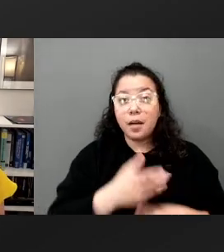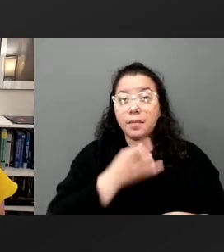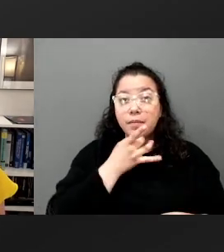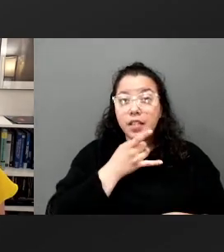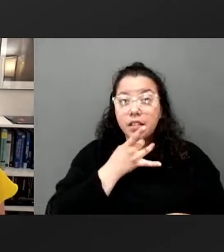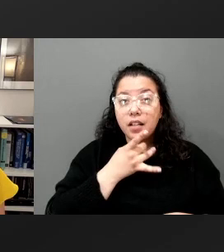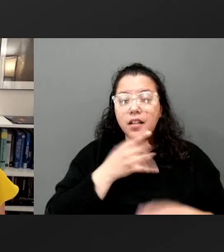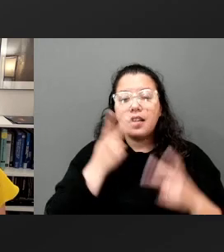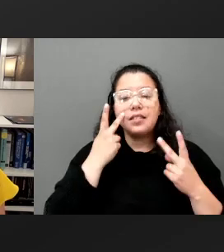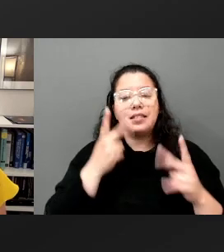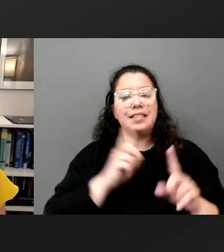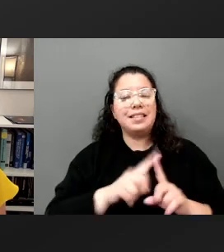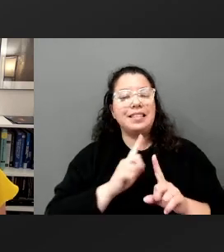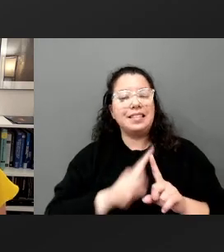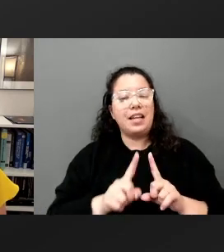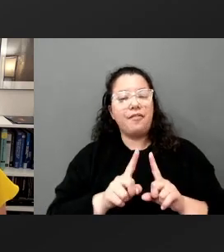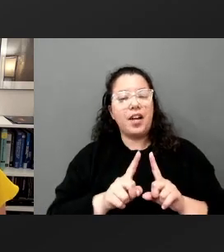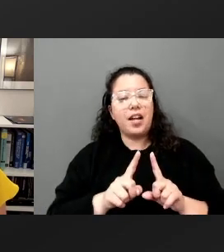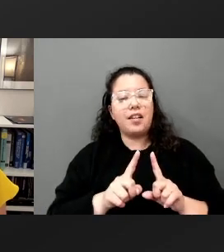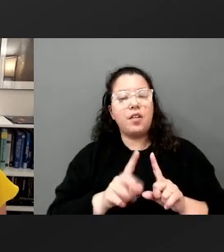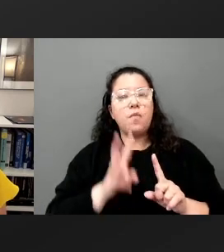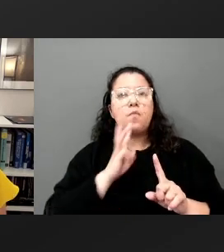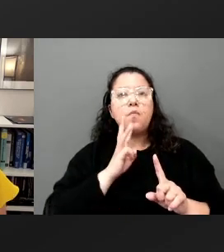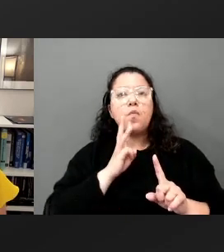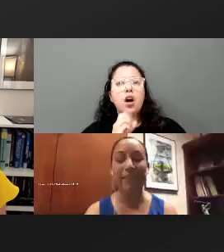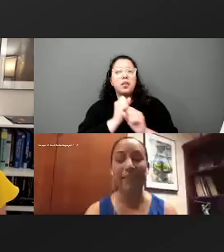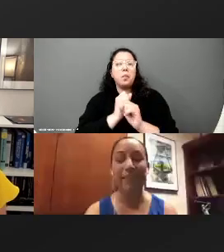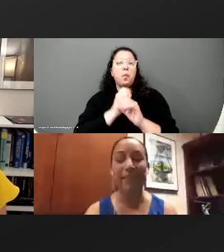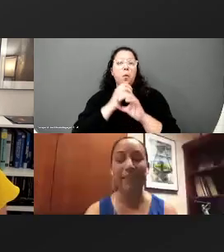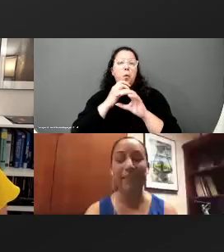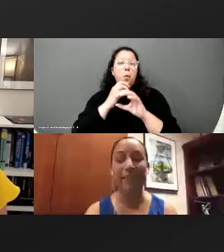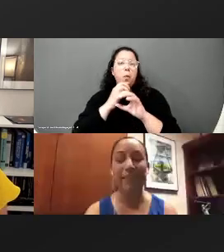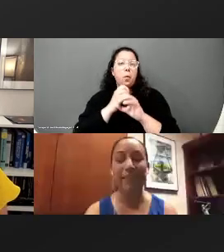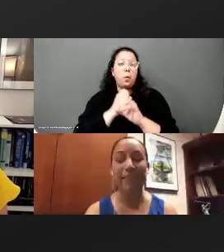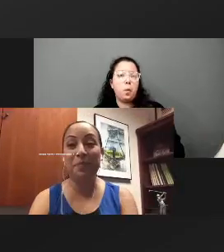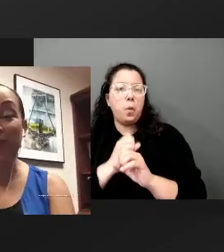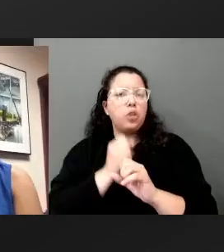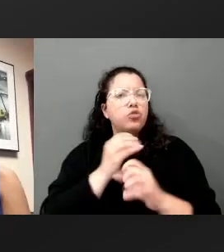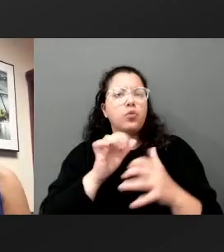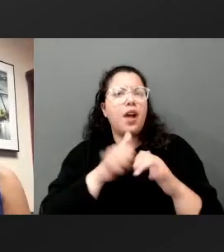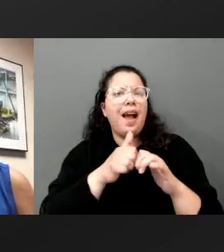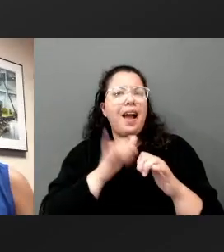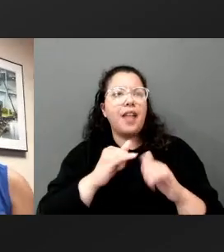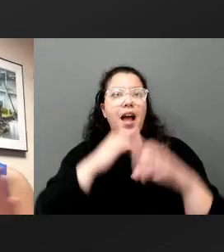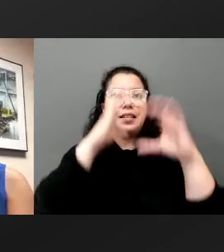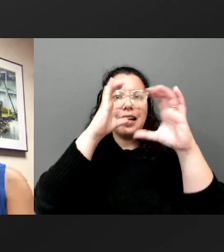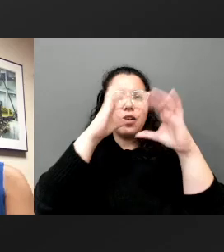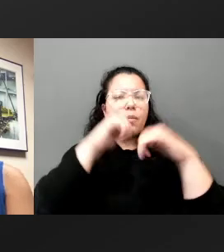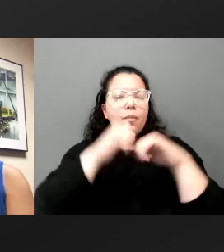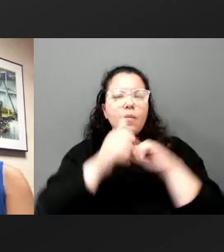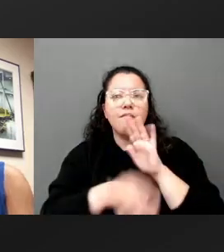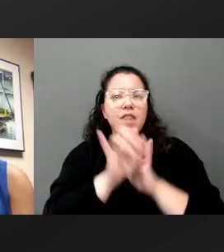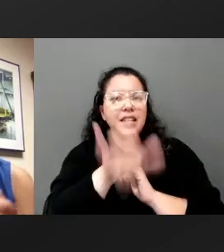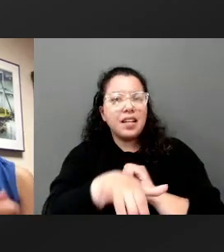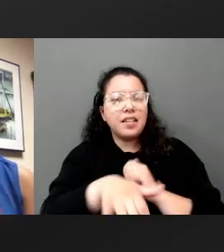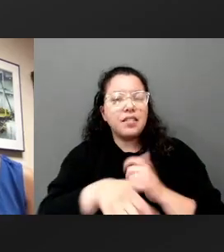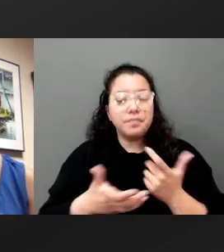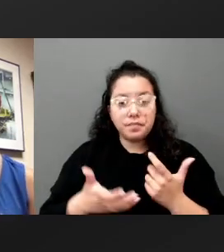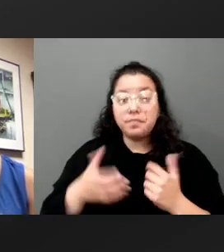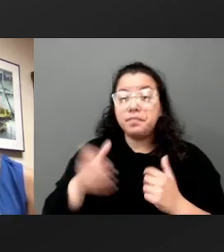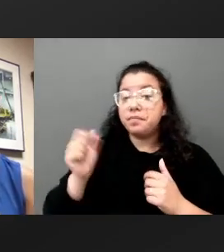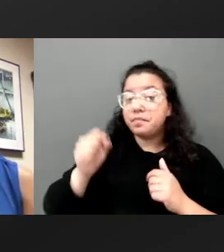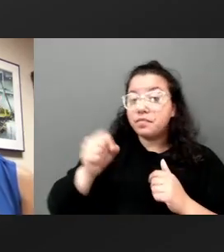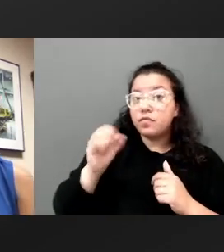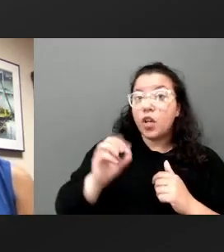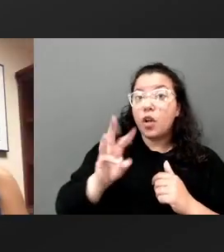water. So how does that actually happen in the telescope? Right. So this planet, WASP 96b is the planet